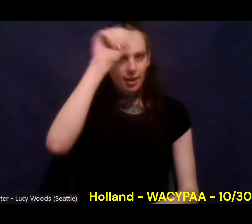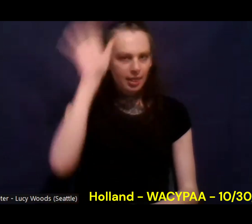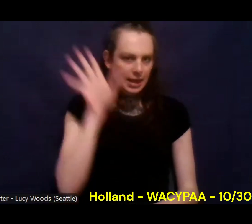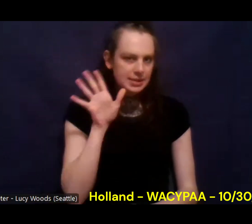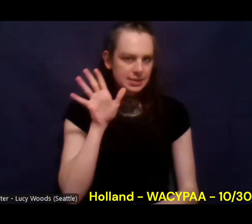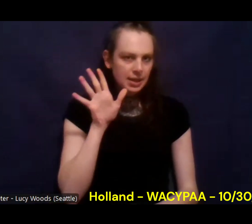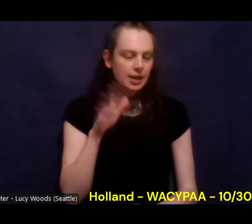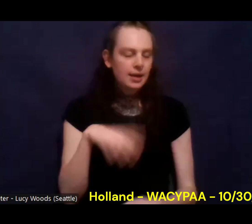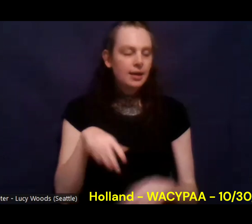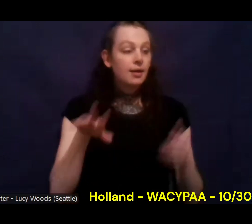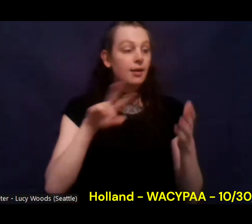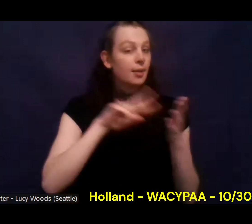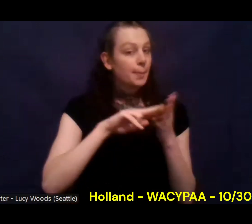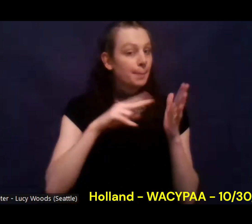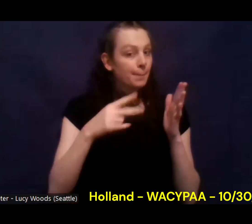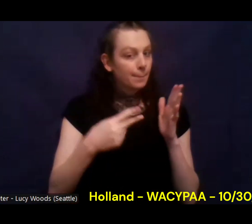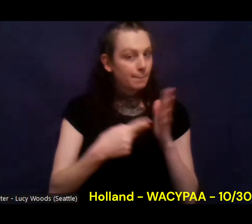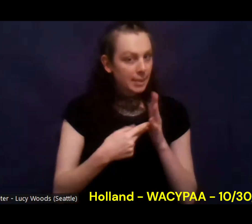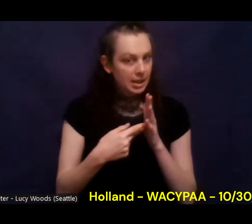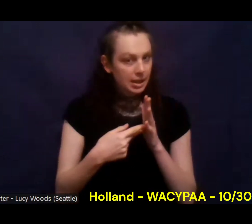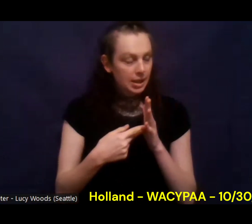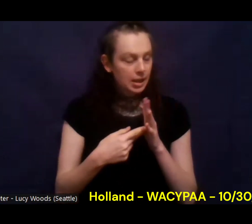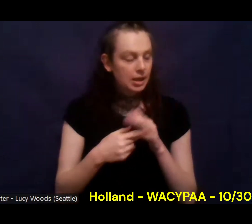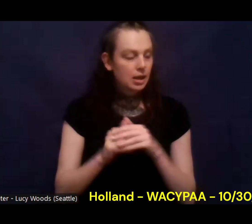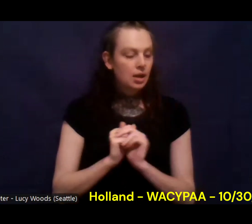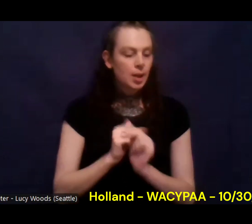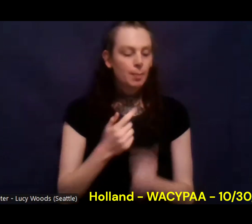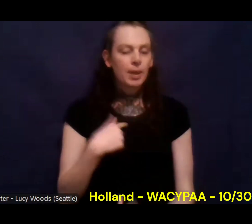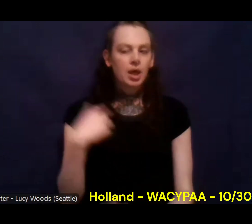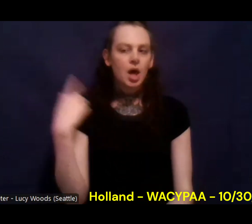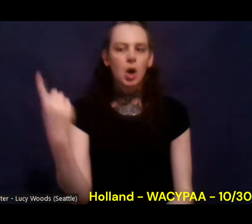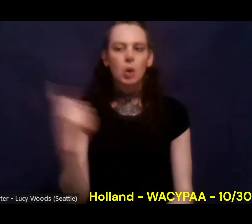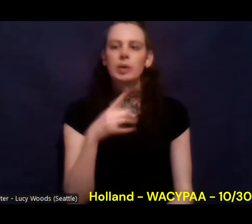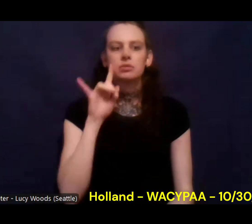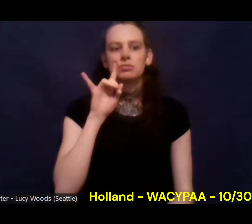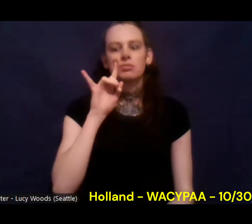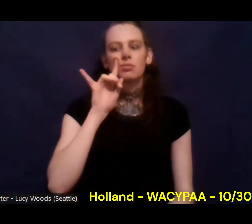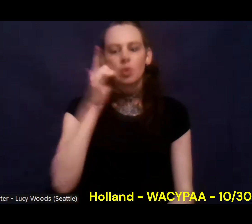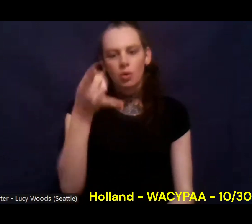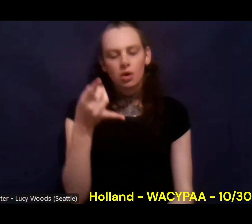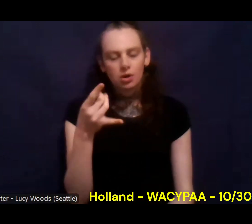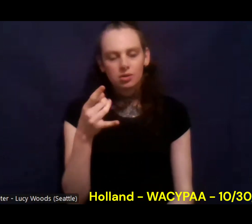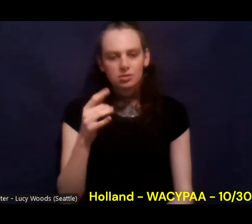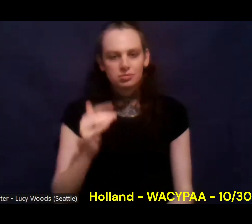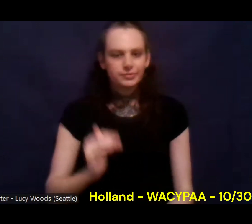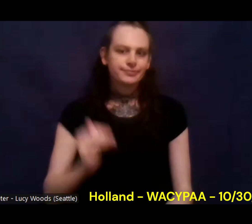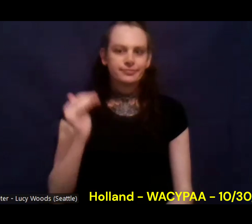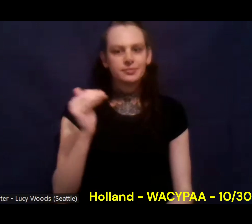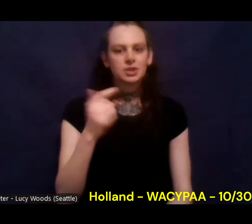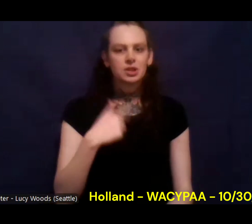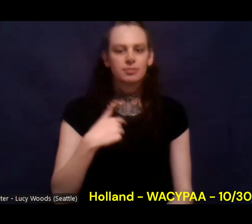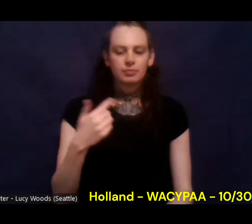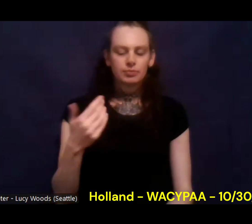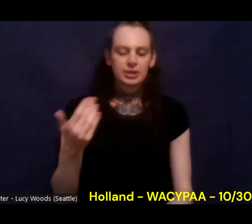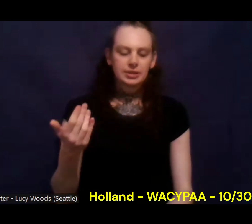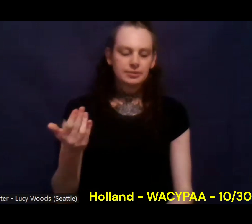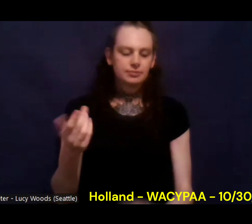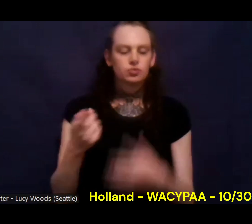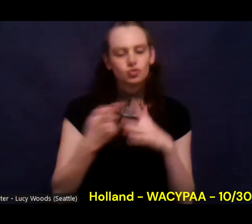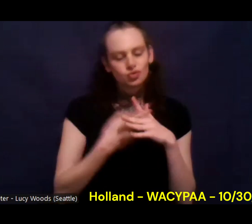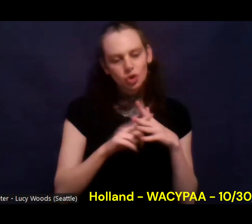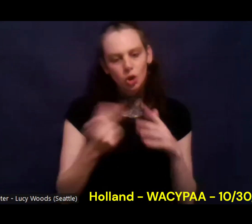means is I was very bored a lot, and I got introduced to drugs and alcohol at a very young